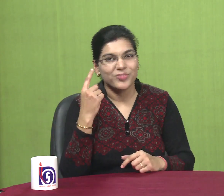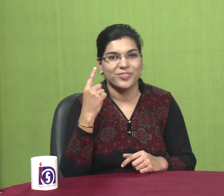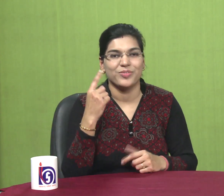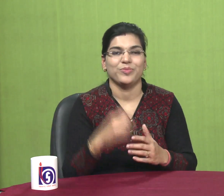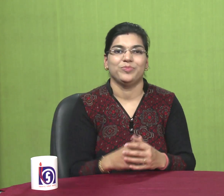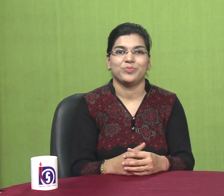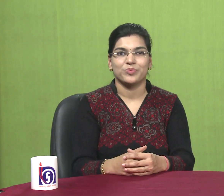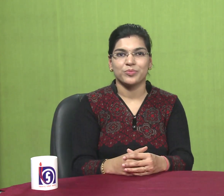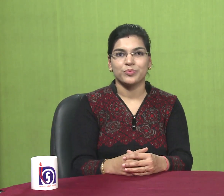your email.